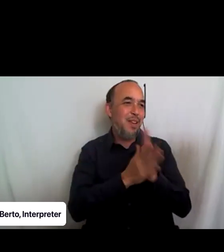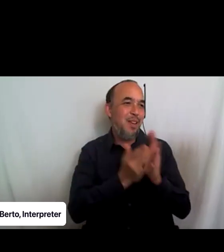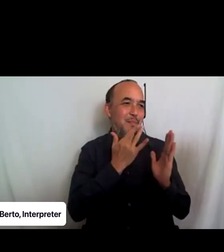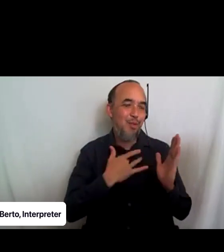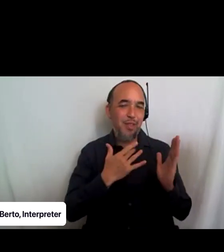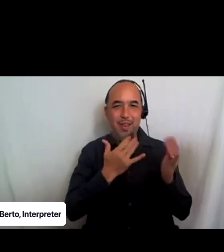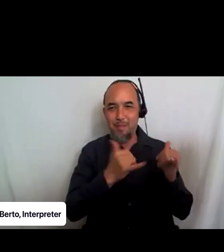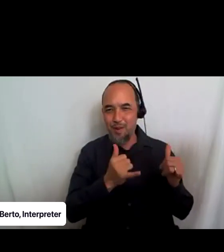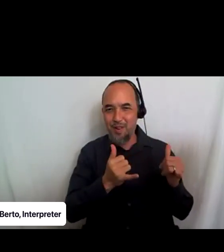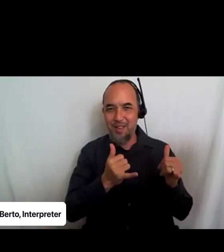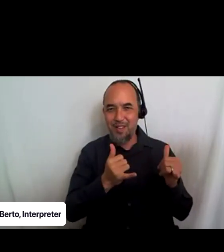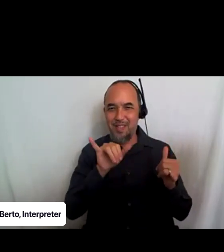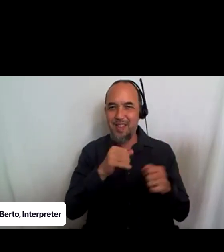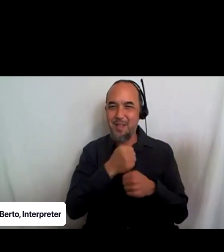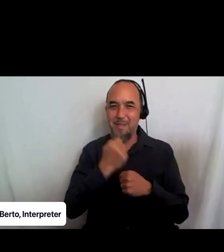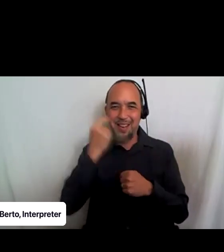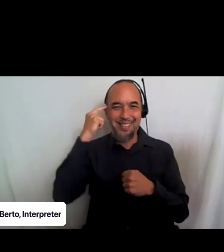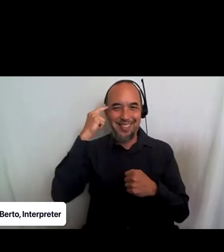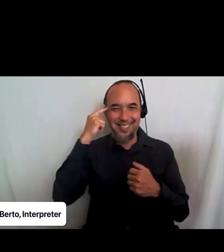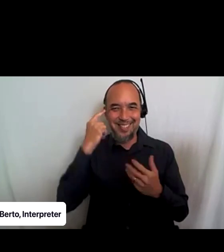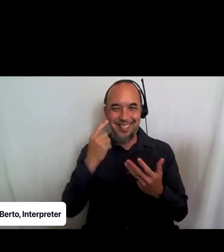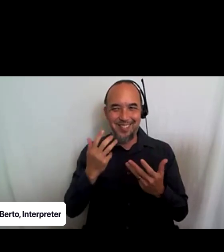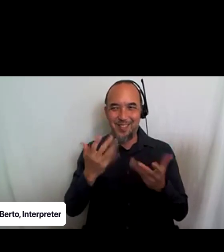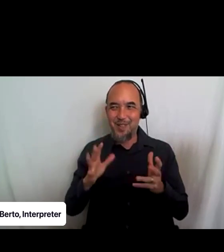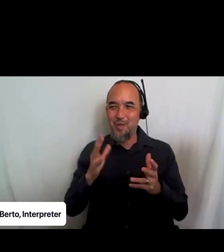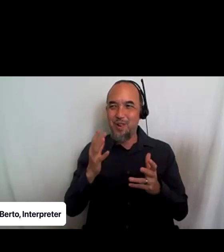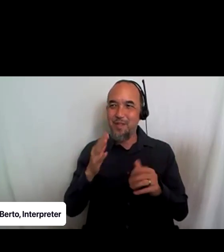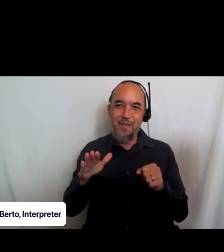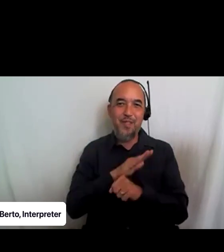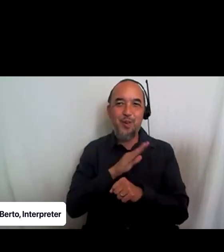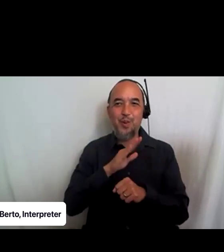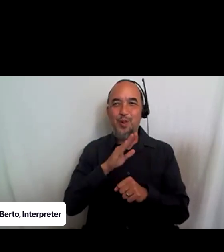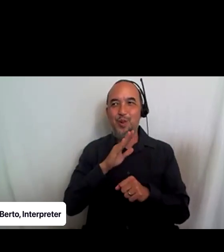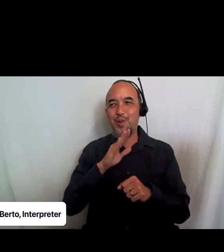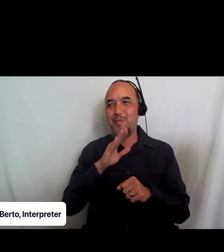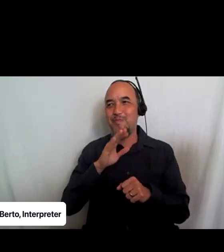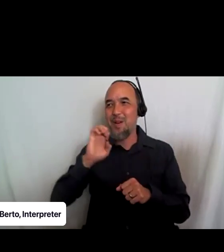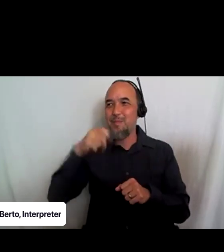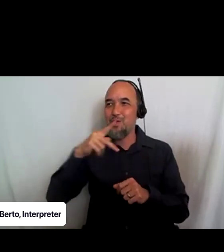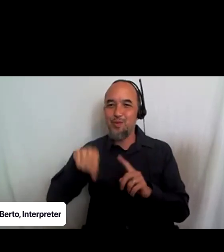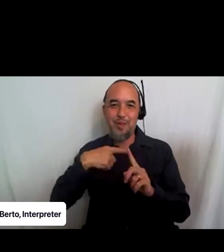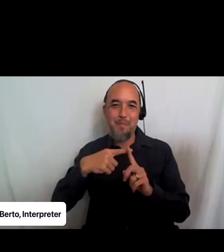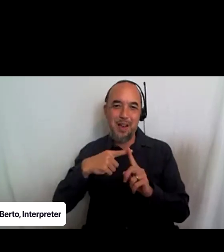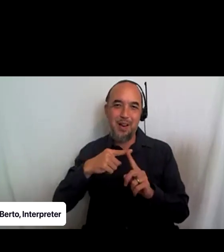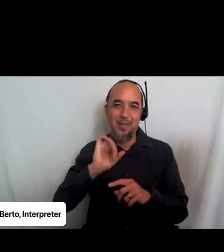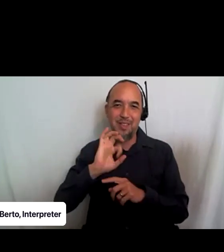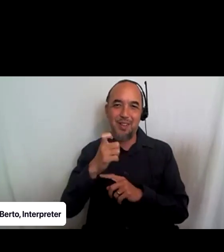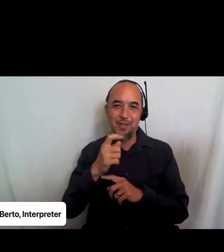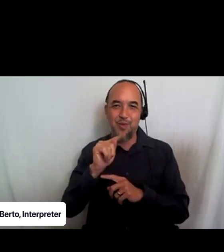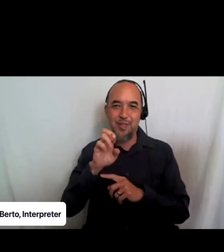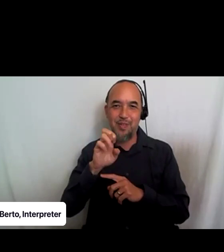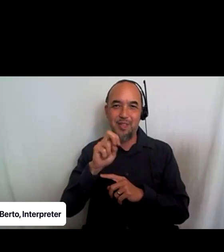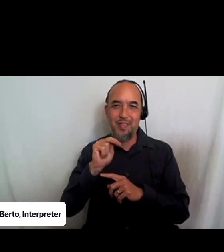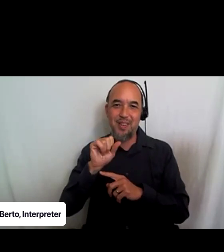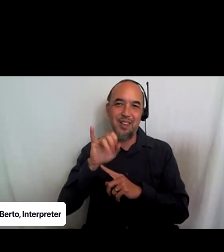more sense because we didn't want just the episode to be about sexual tension. We wanted there to be, the story of Steed stepping up as a pirate captain